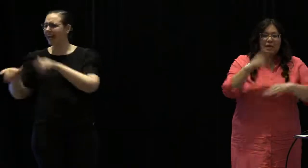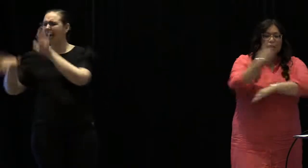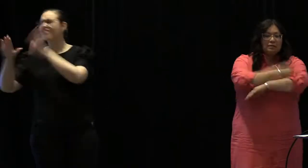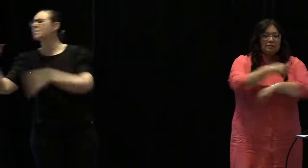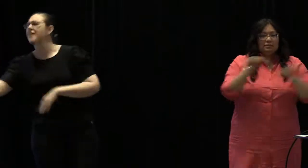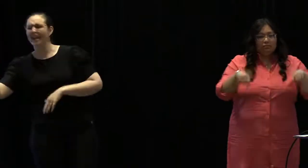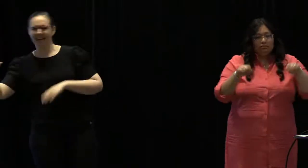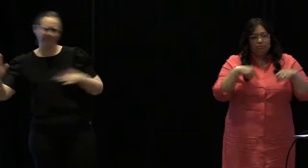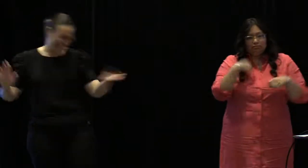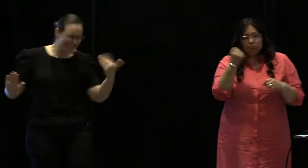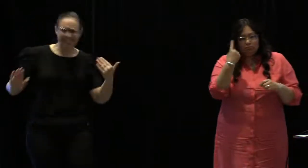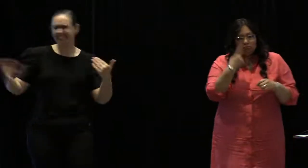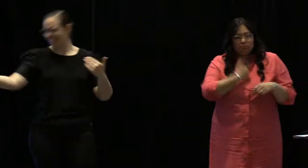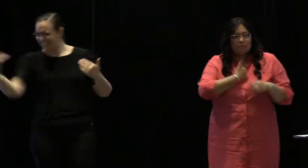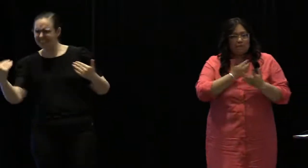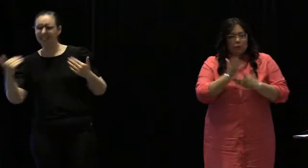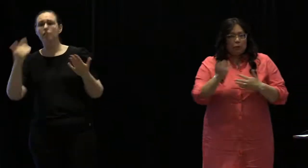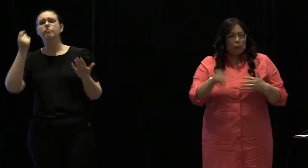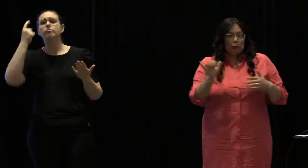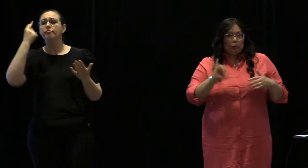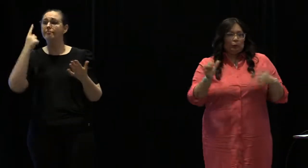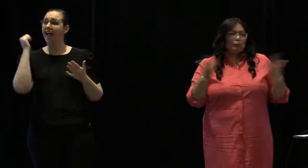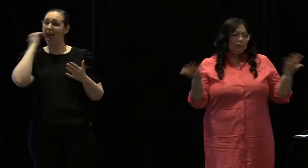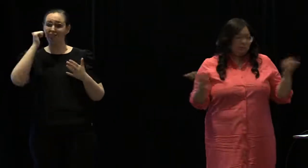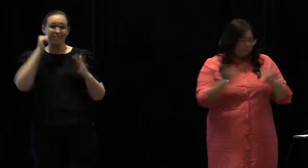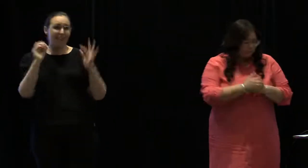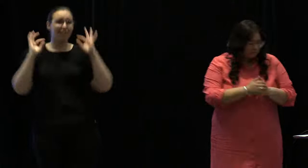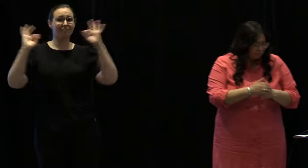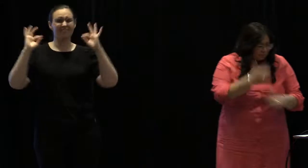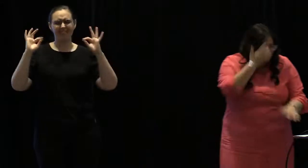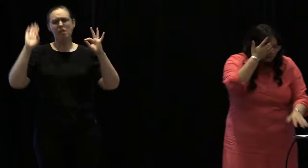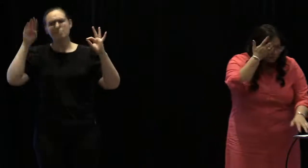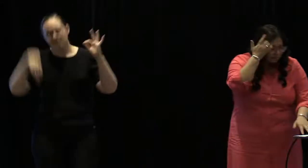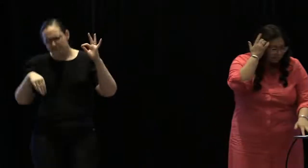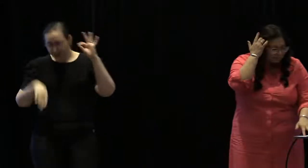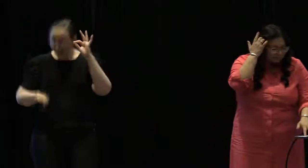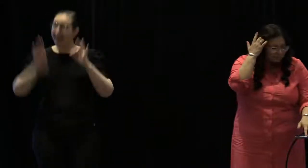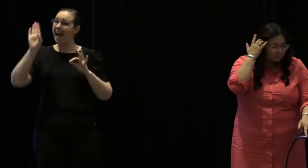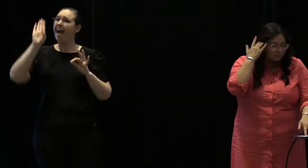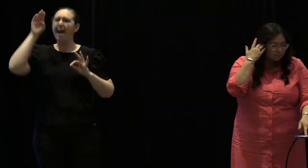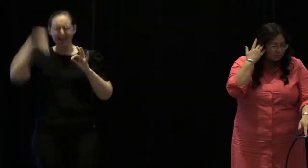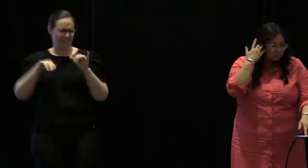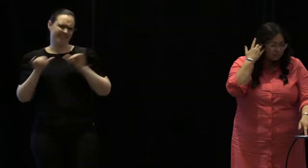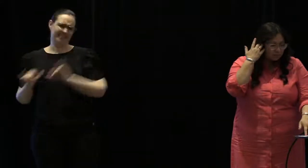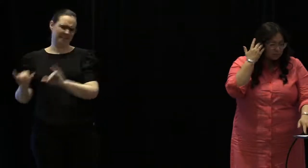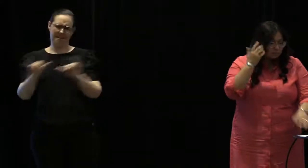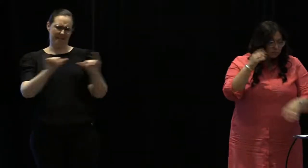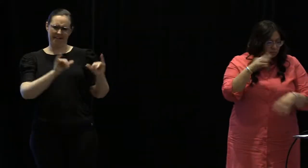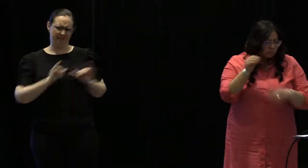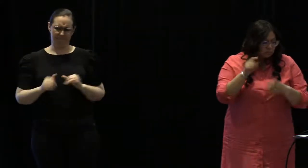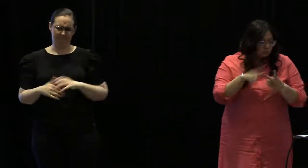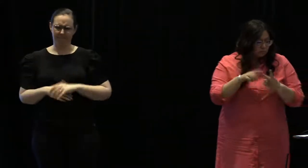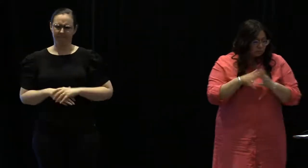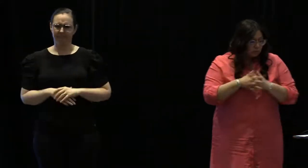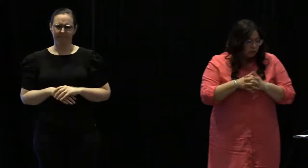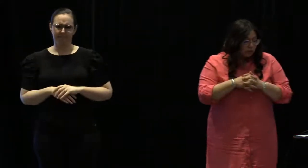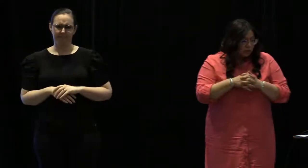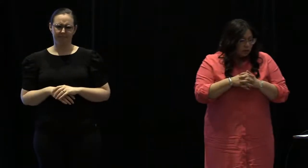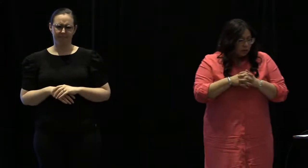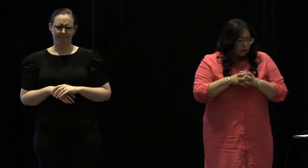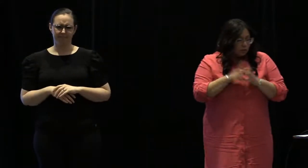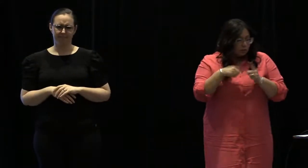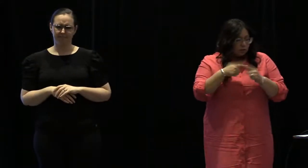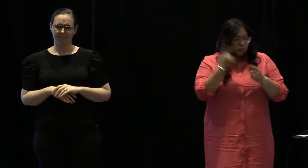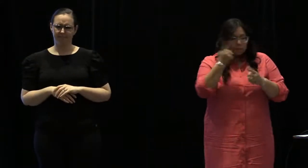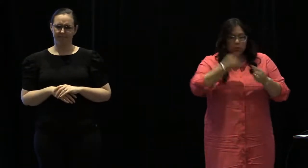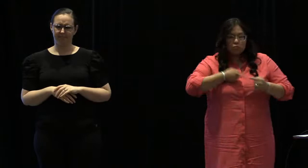the examples of the past and not give up if we've just had a bad day. I've had several of those over my lifetime, and I'm so thankful I